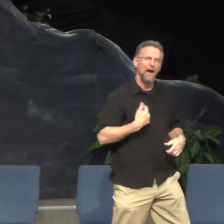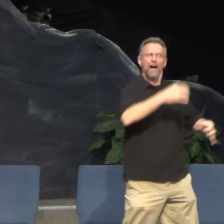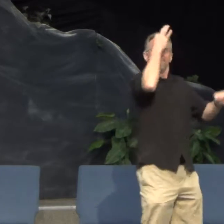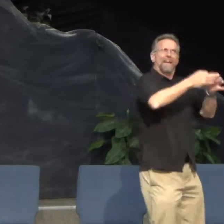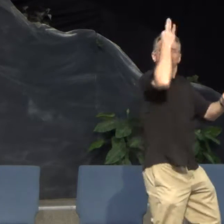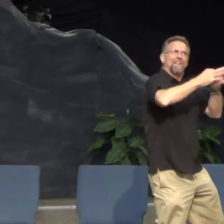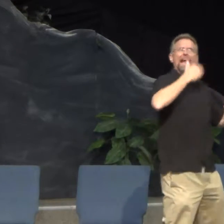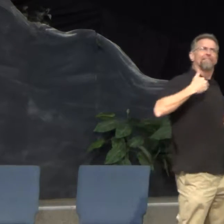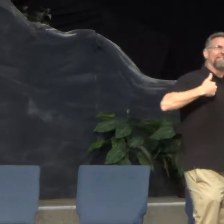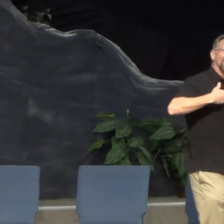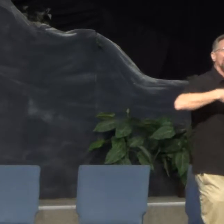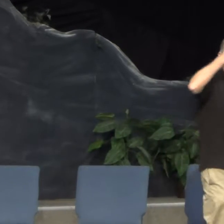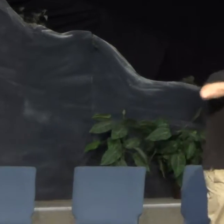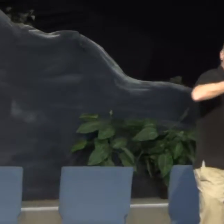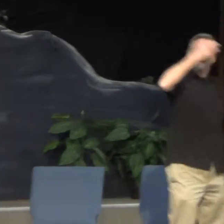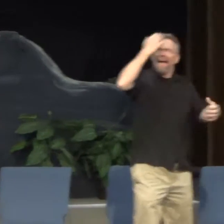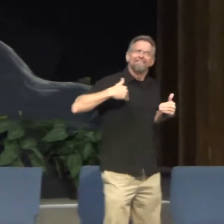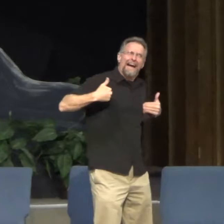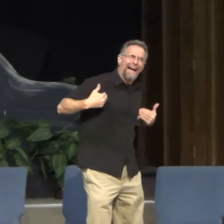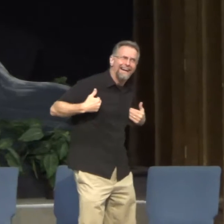not believe the wrong things. No, I have faith, I have faith, I have faith.